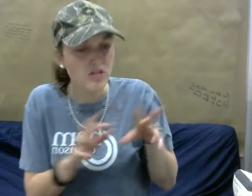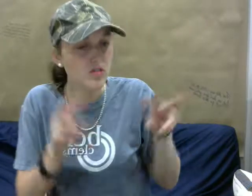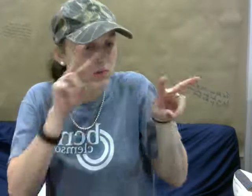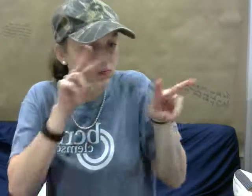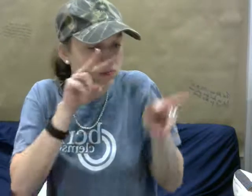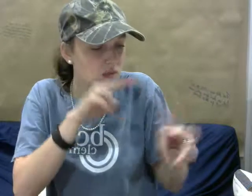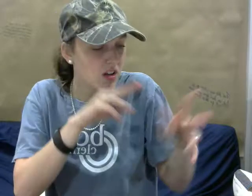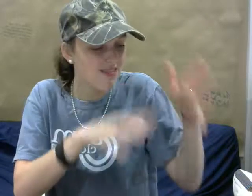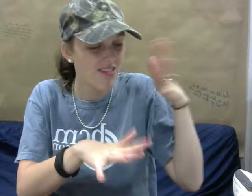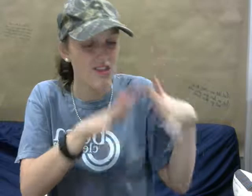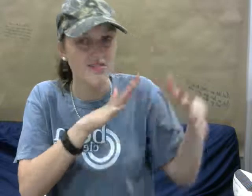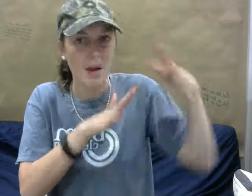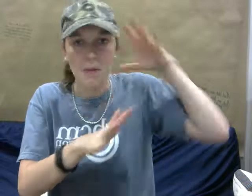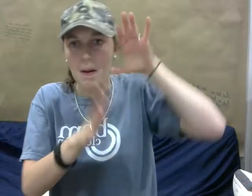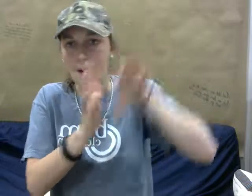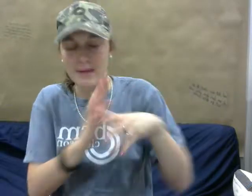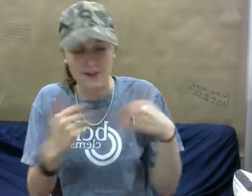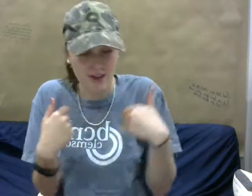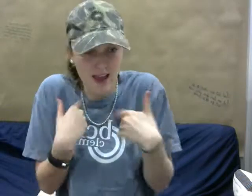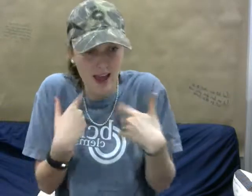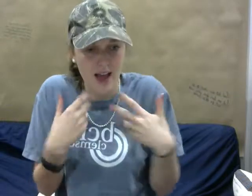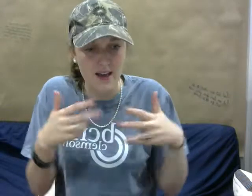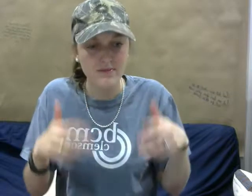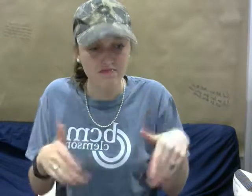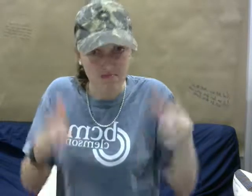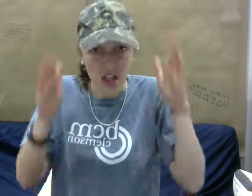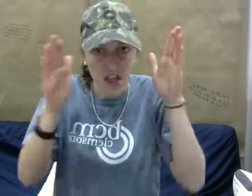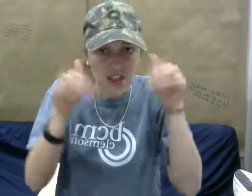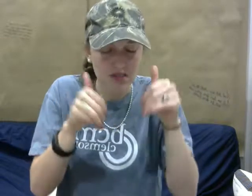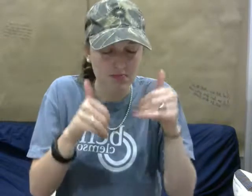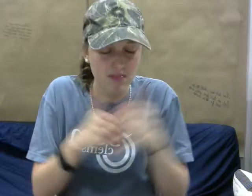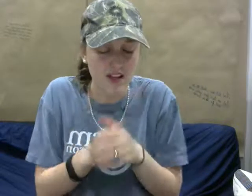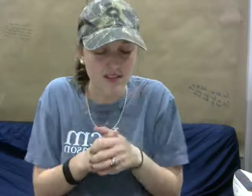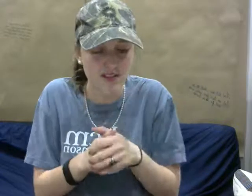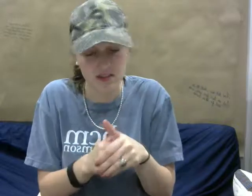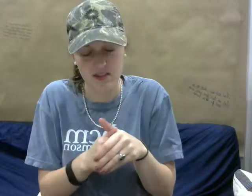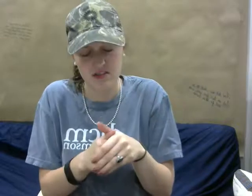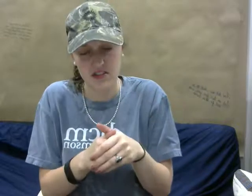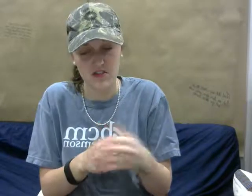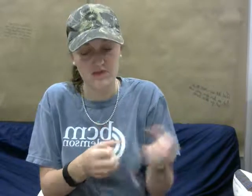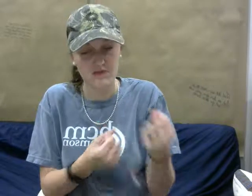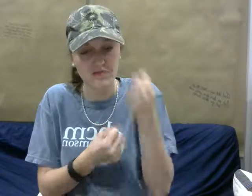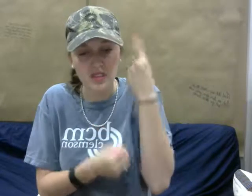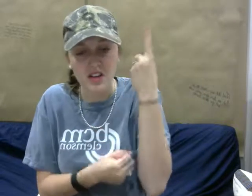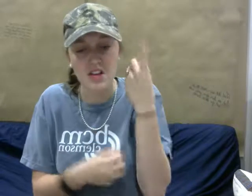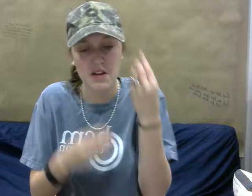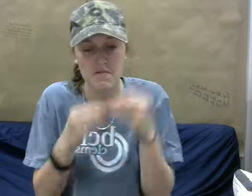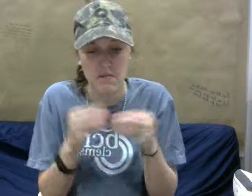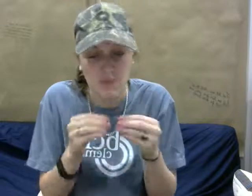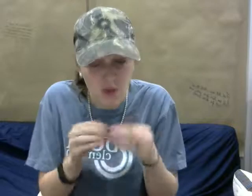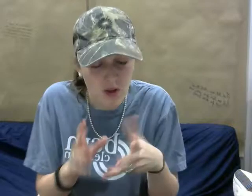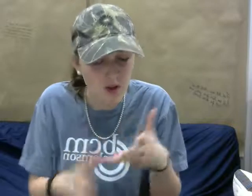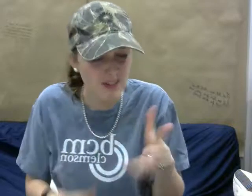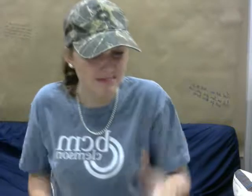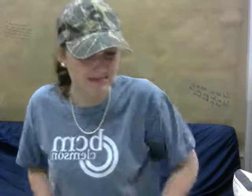close to Mars were expected to provide us with more clues about the big question, did life ever